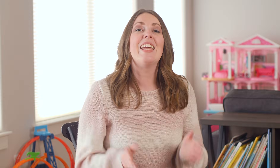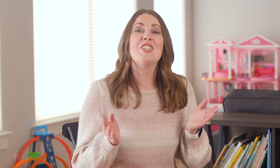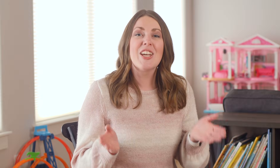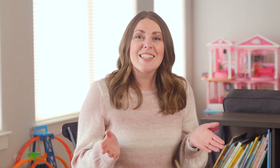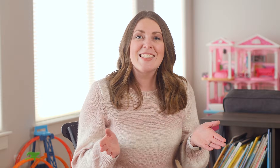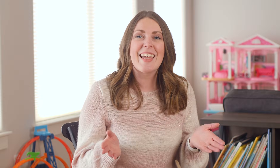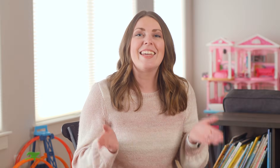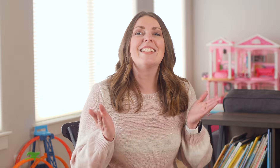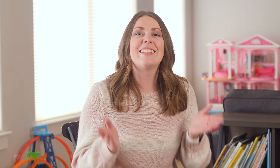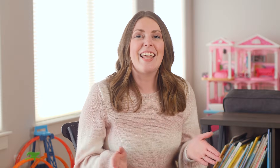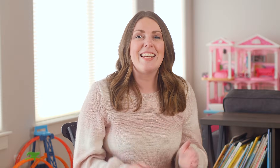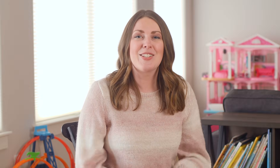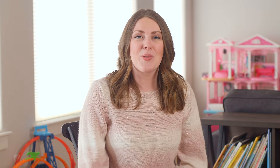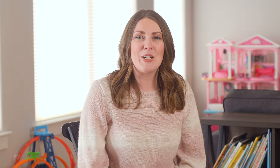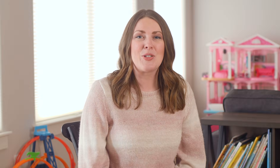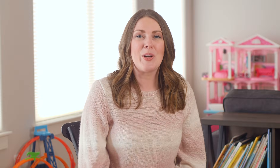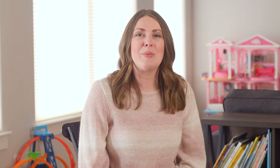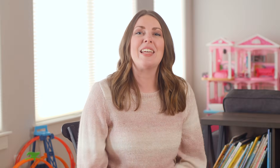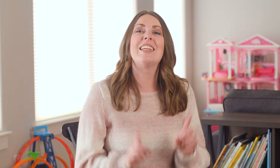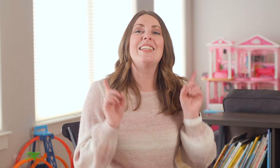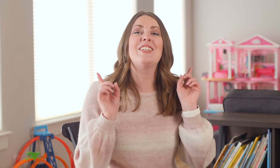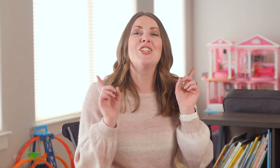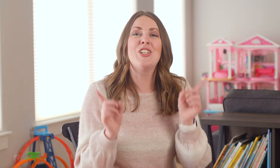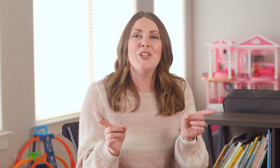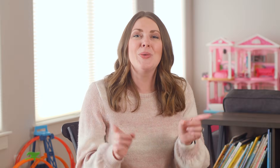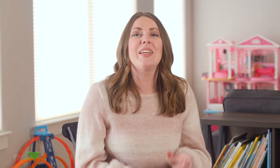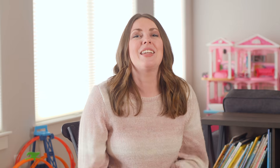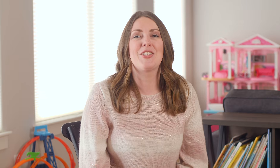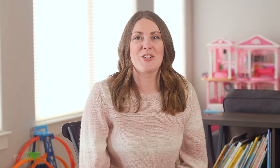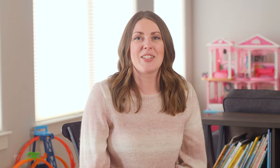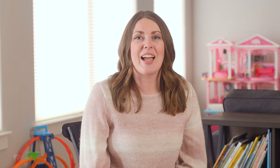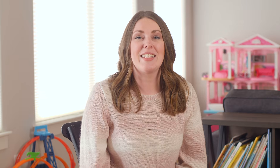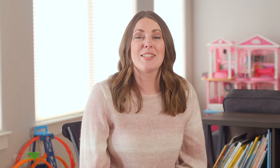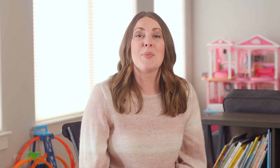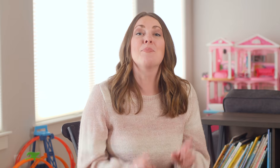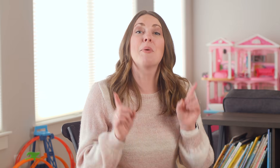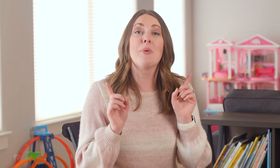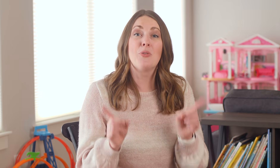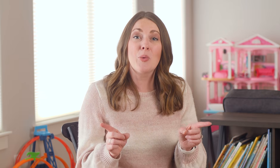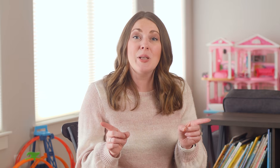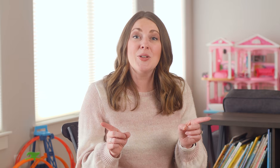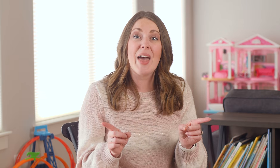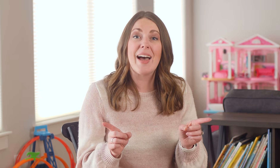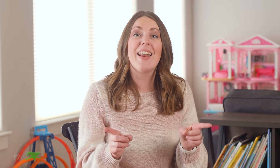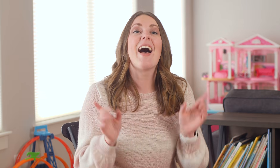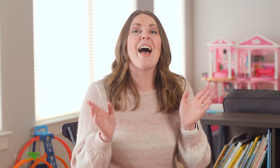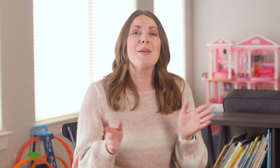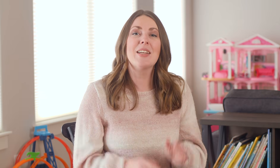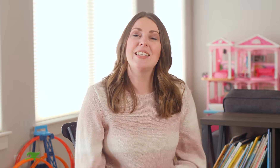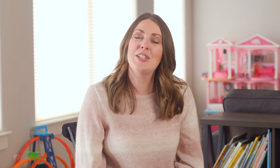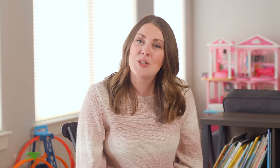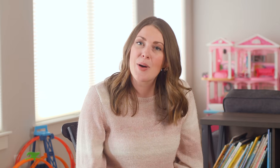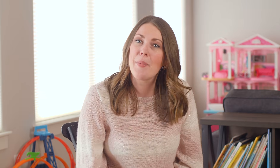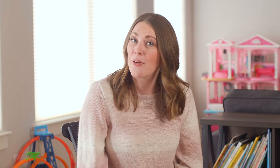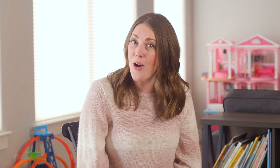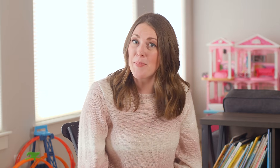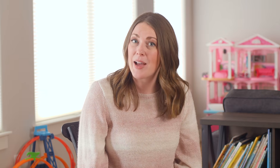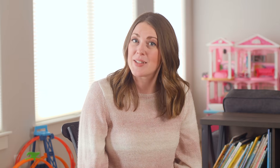In just a second, Lane is going to join me in teaching you Easter signs. But before we do that, I'm going to teach you about compound